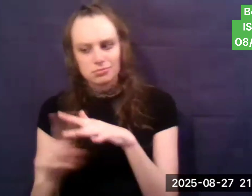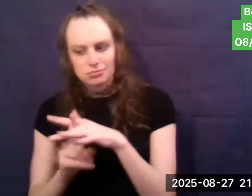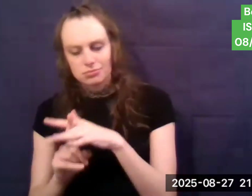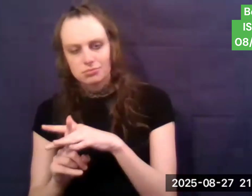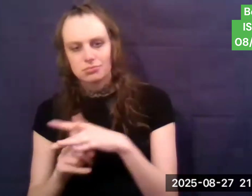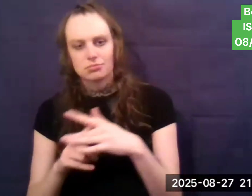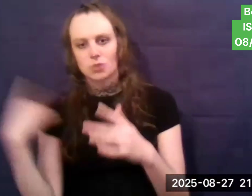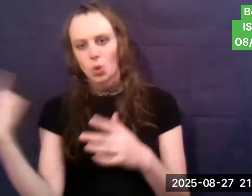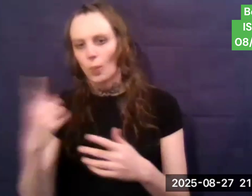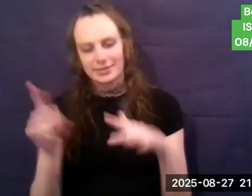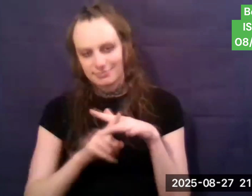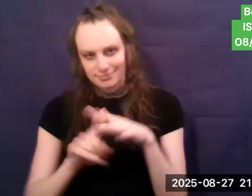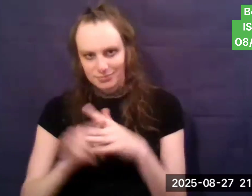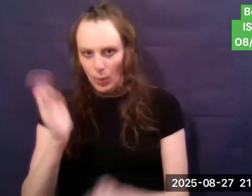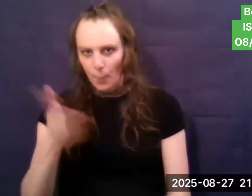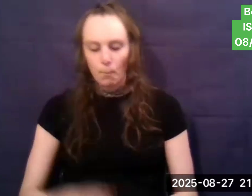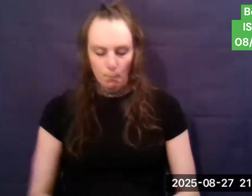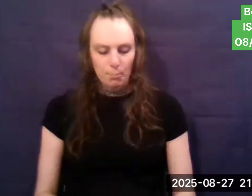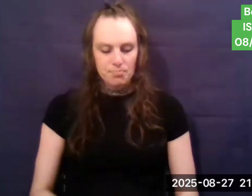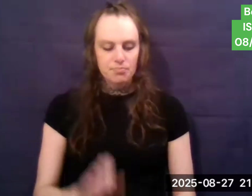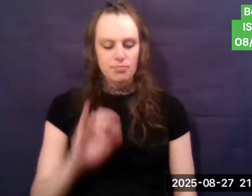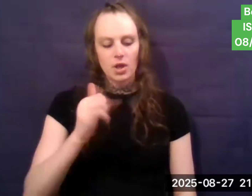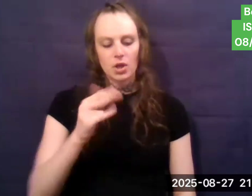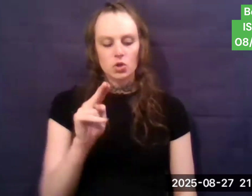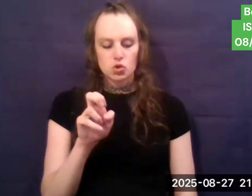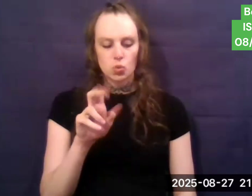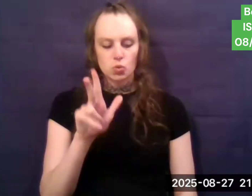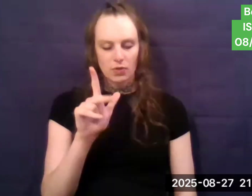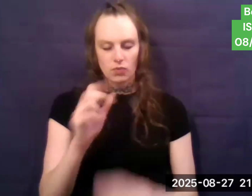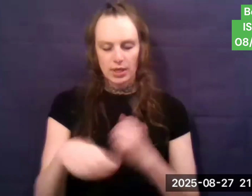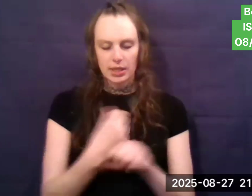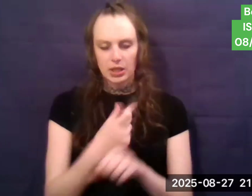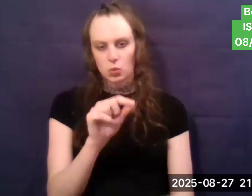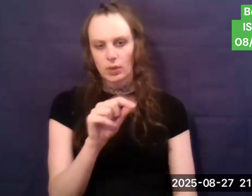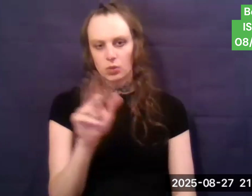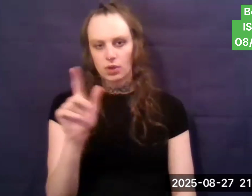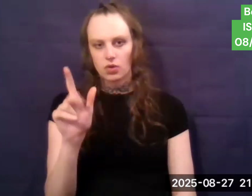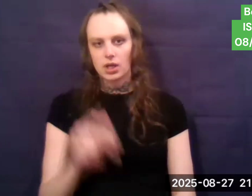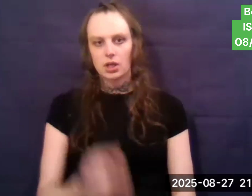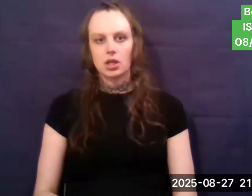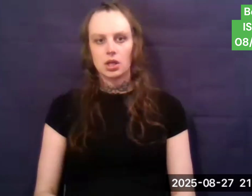June 23rd of 2023, I had my house raided